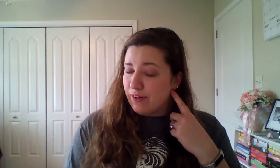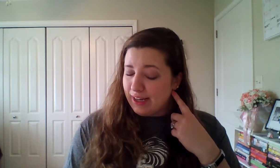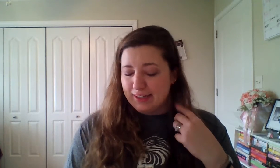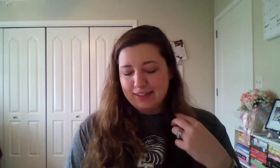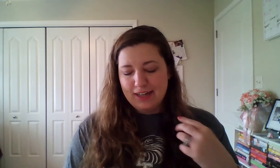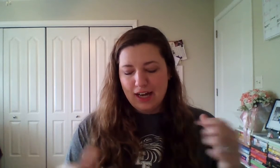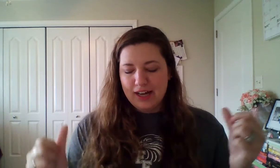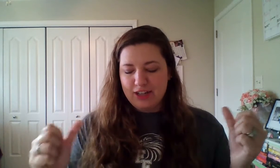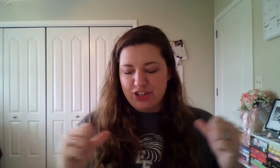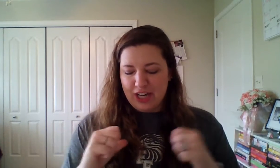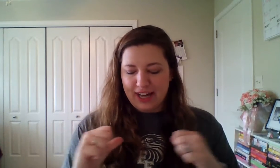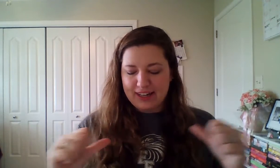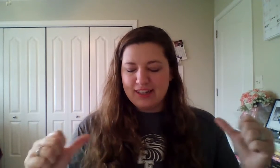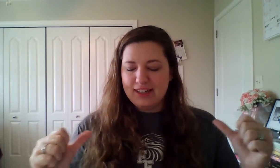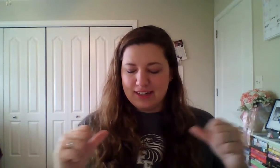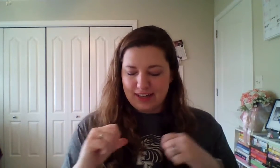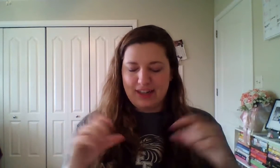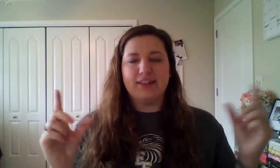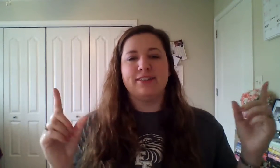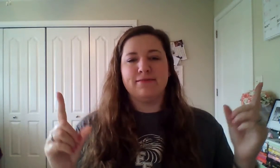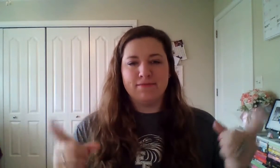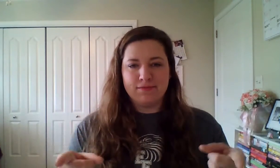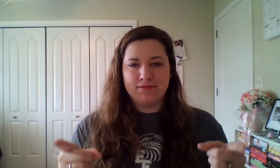Right, Jack, K,